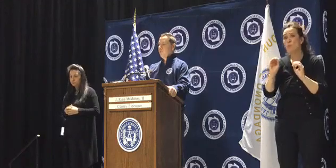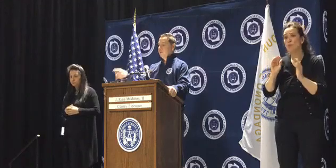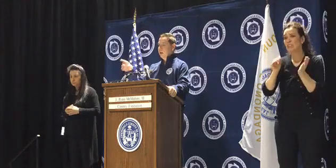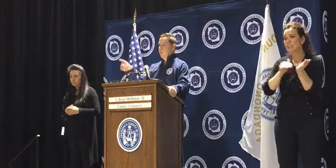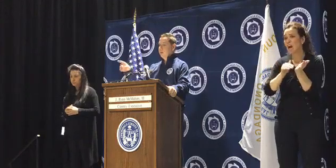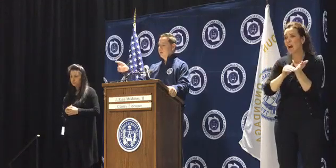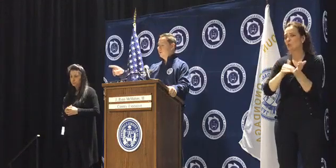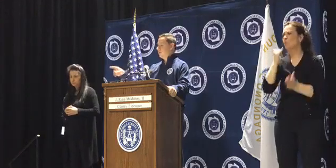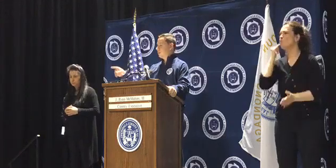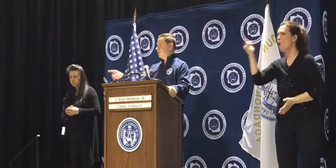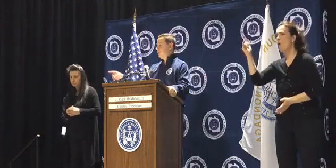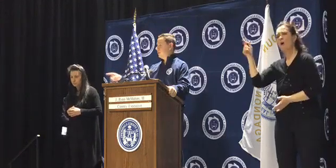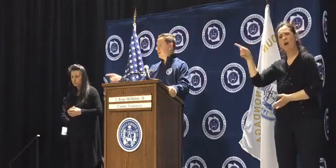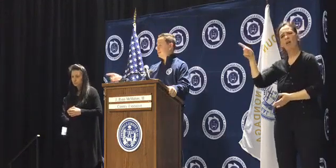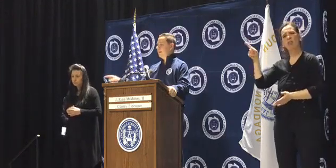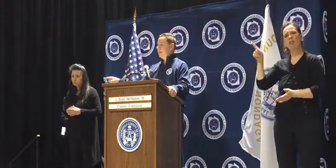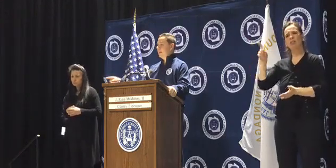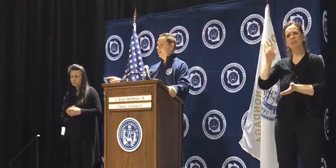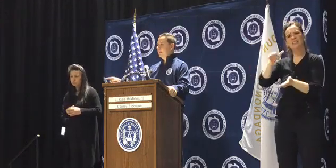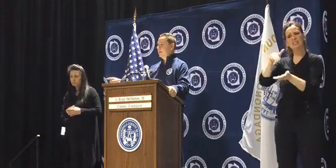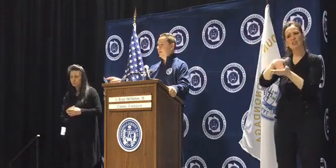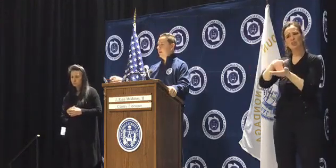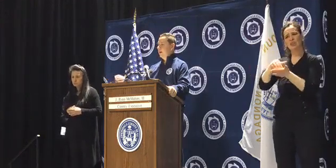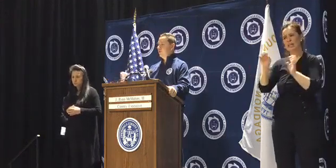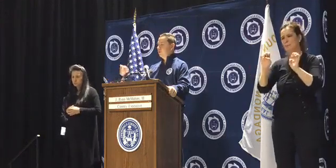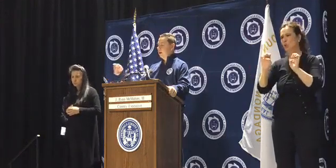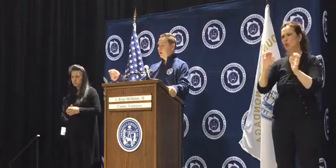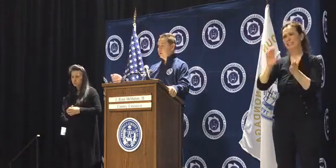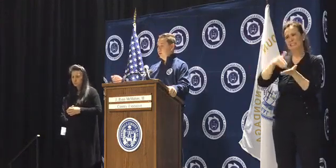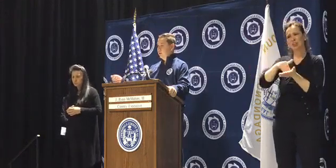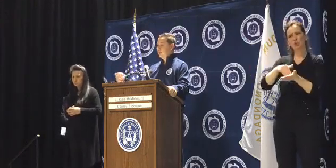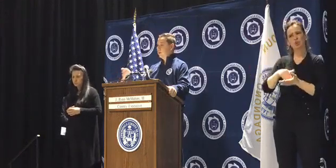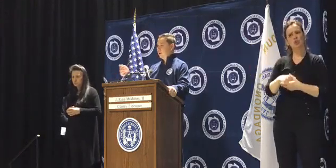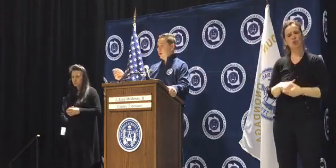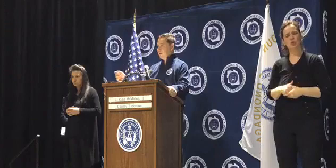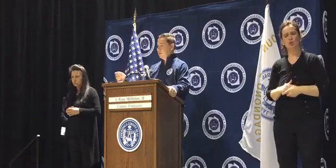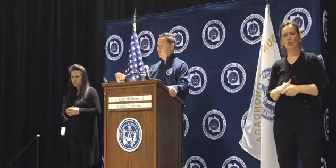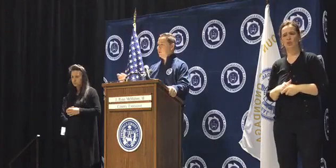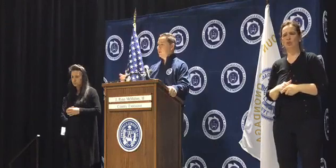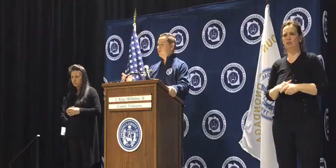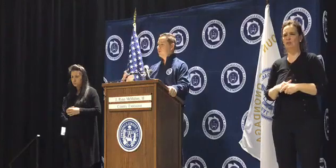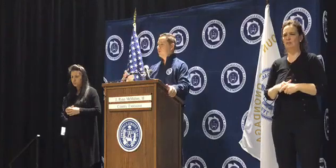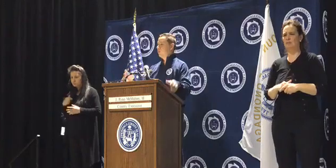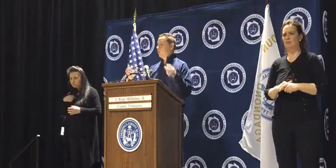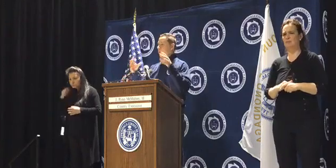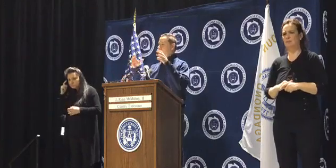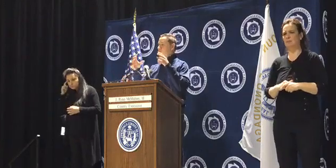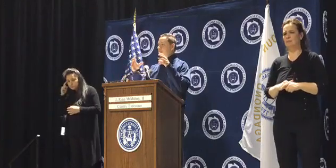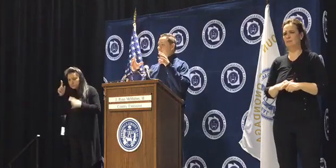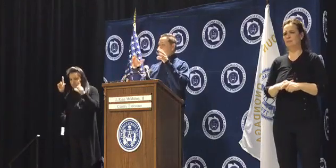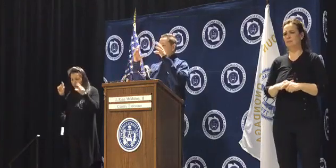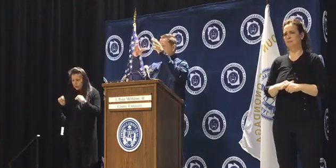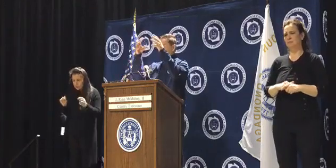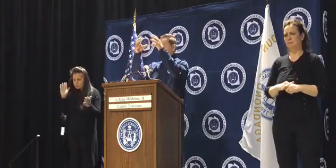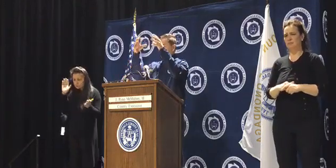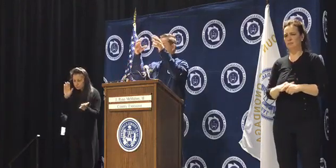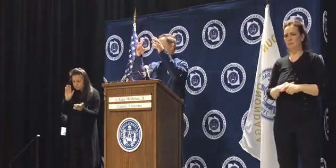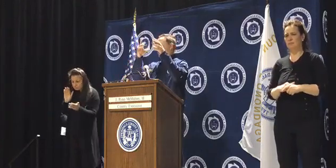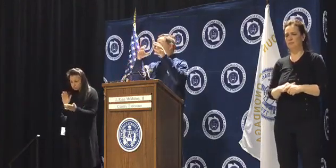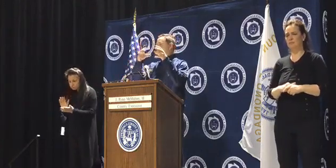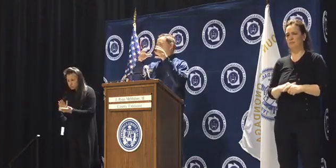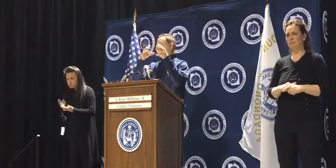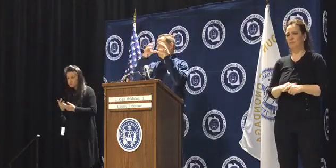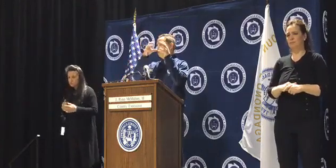My hope is that we'll continue to see less need at the triage center getting tests, because the people who are sick, that influx